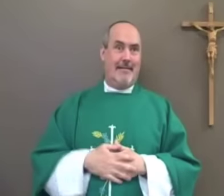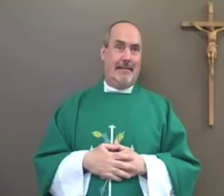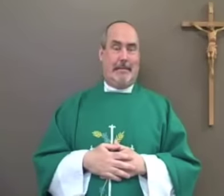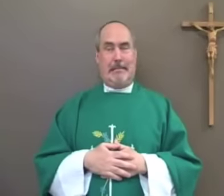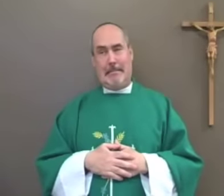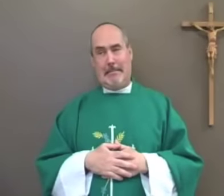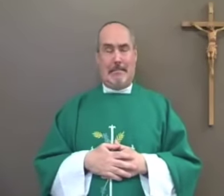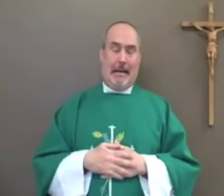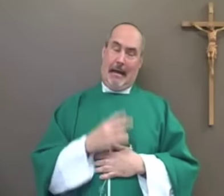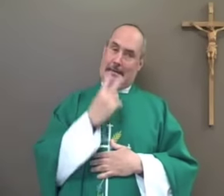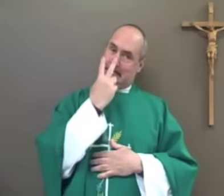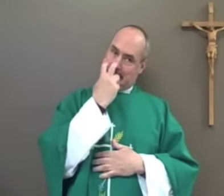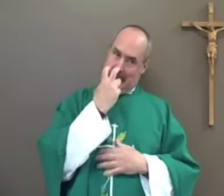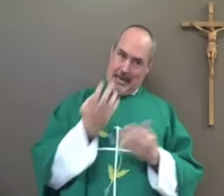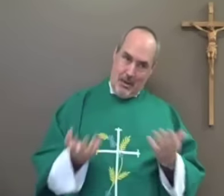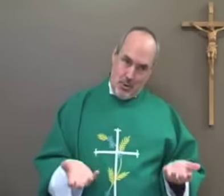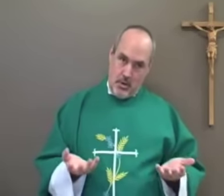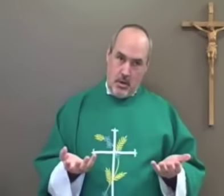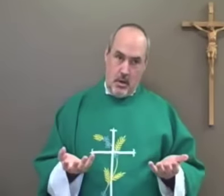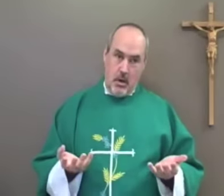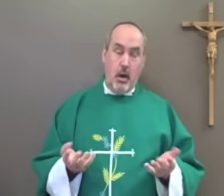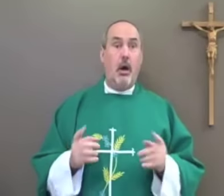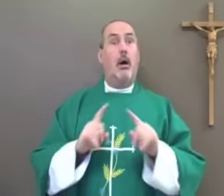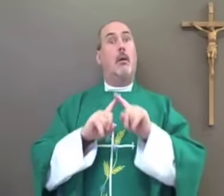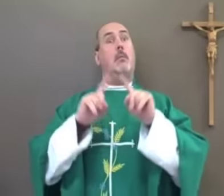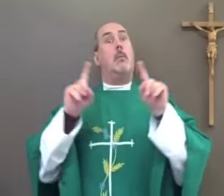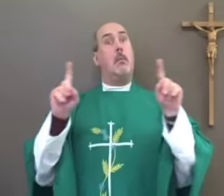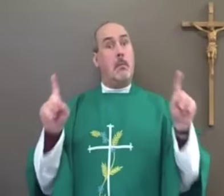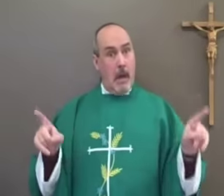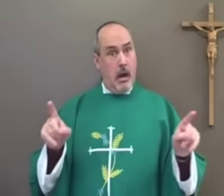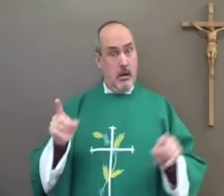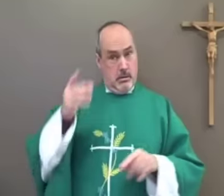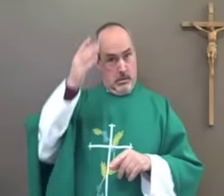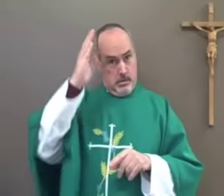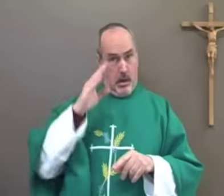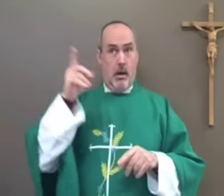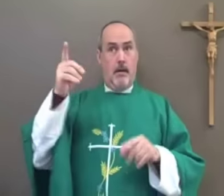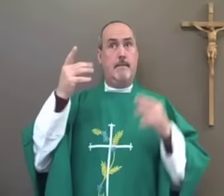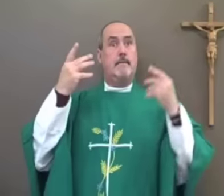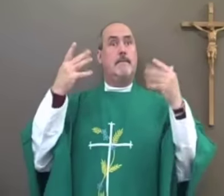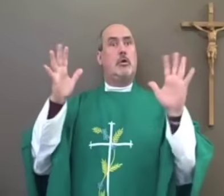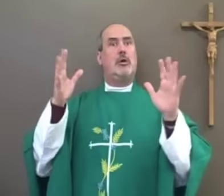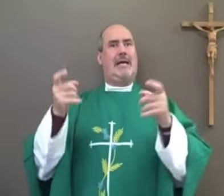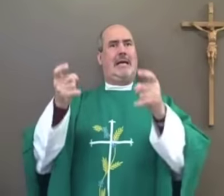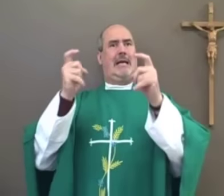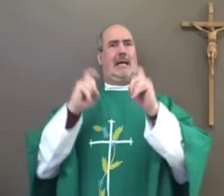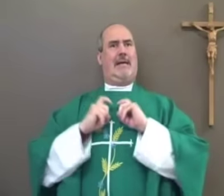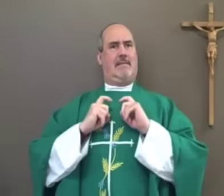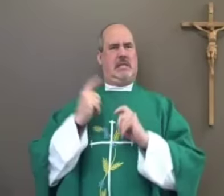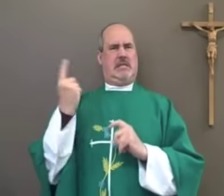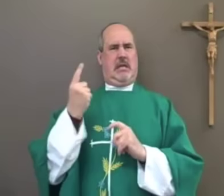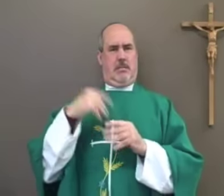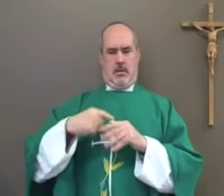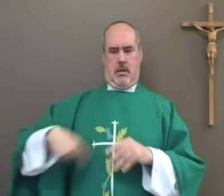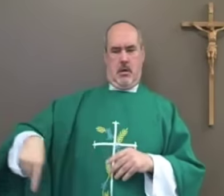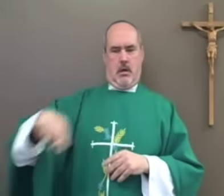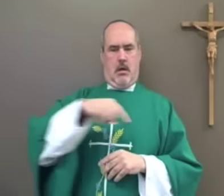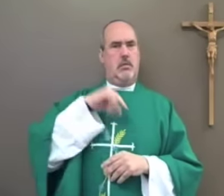us today? Well, I kind of doubt it. However, God has given us